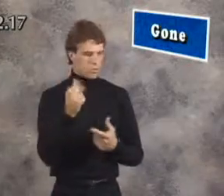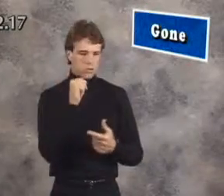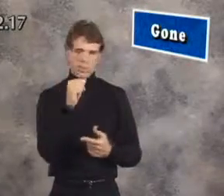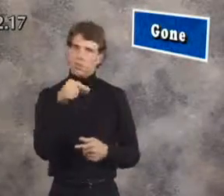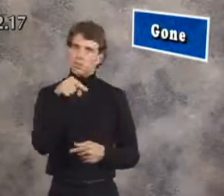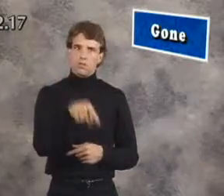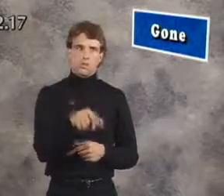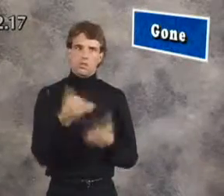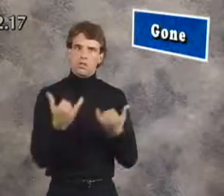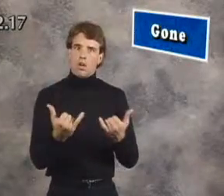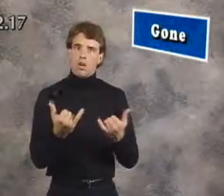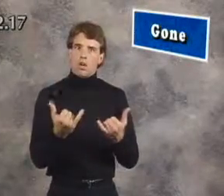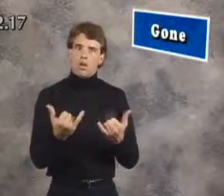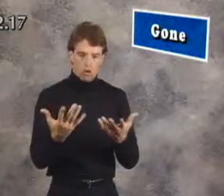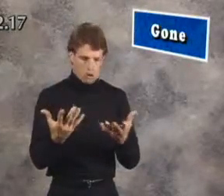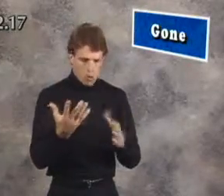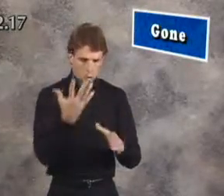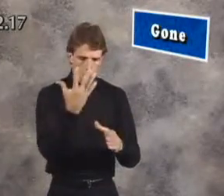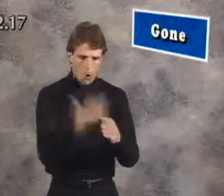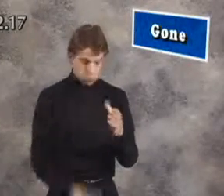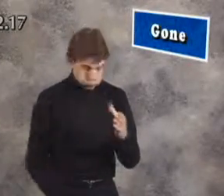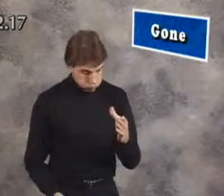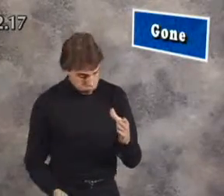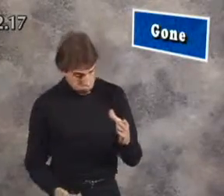Something is not there now. Gone.